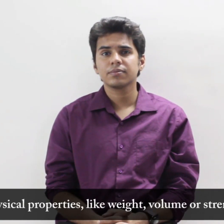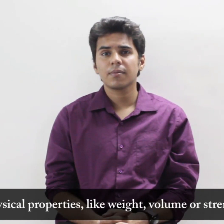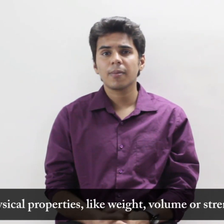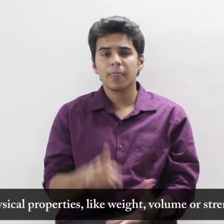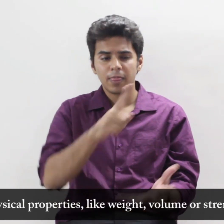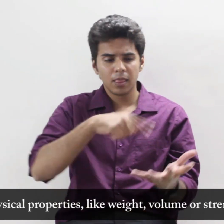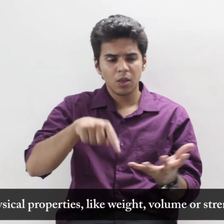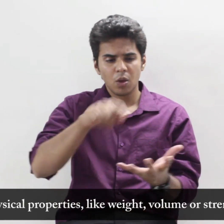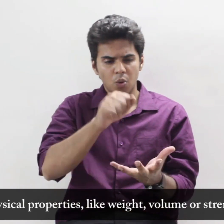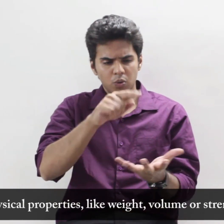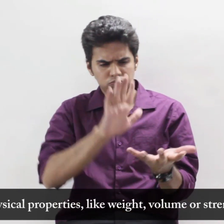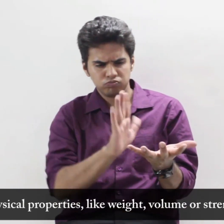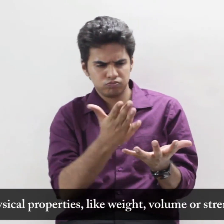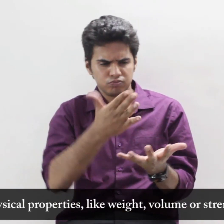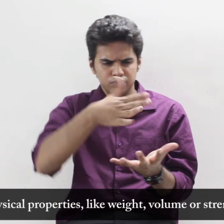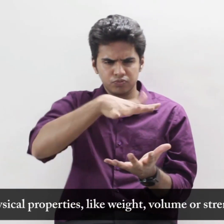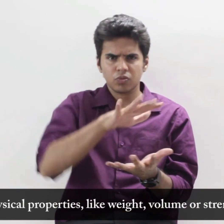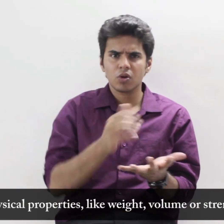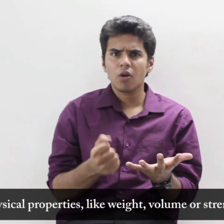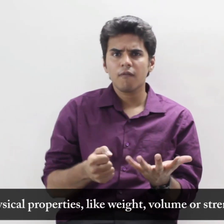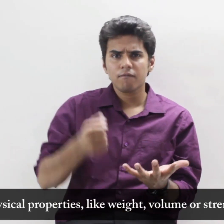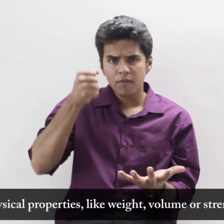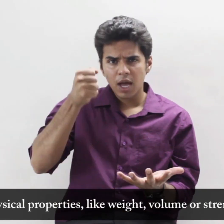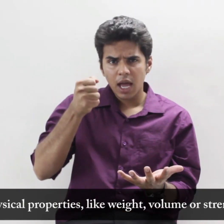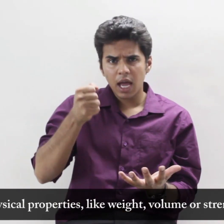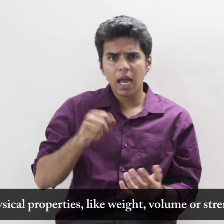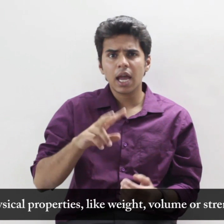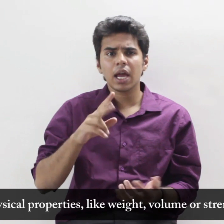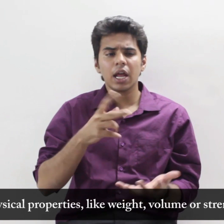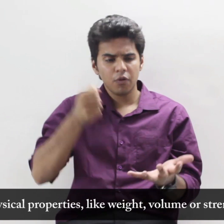Physical properties like weight, volume, or strength.